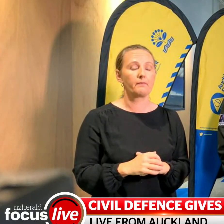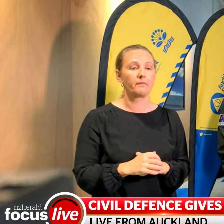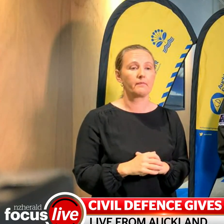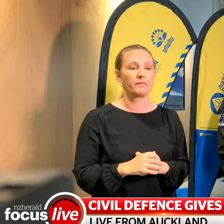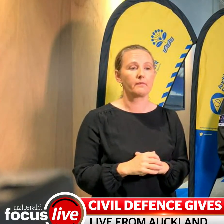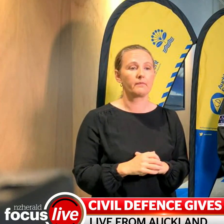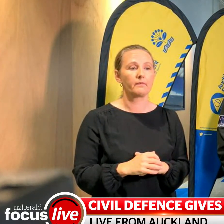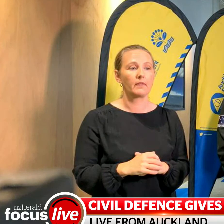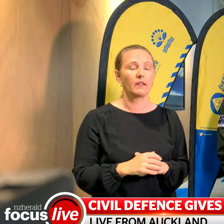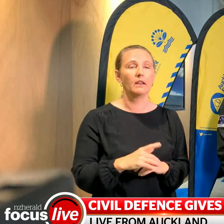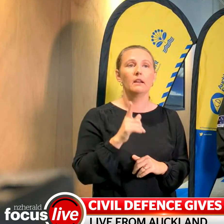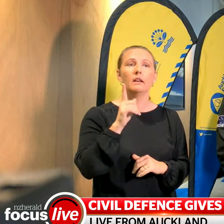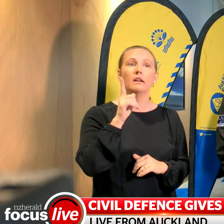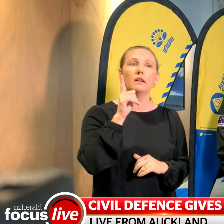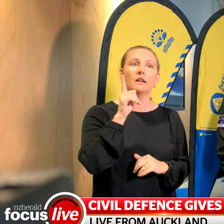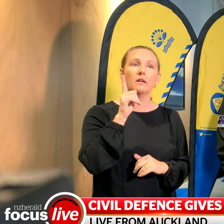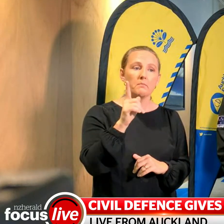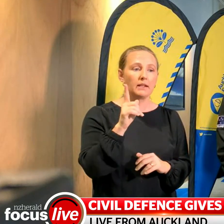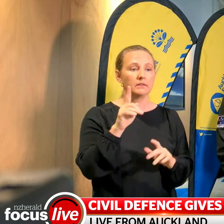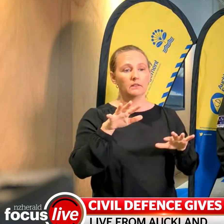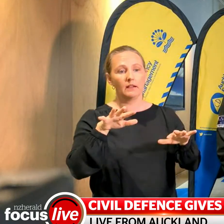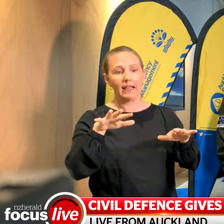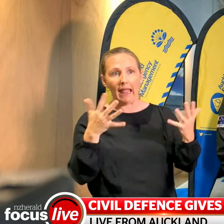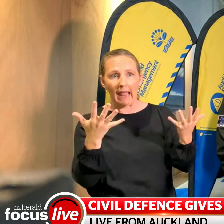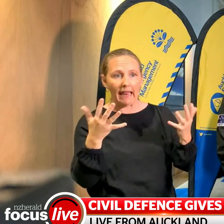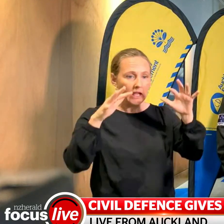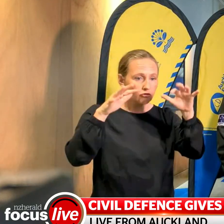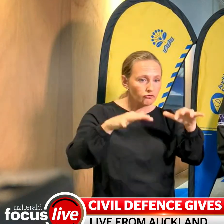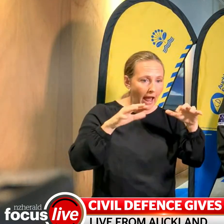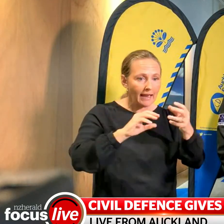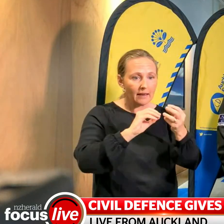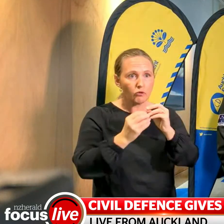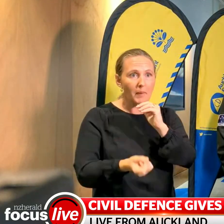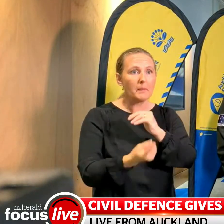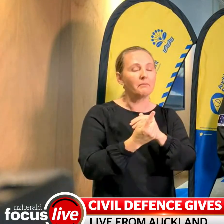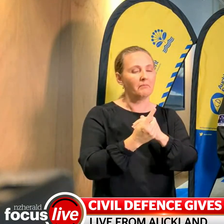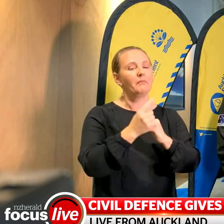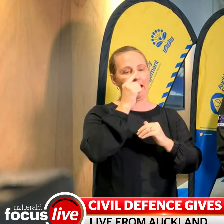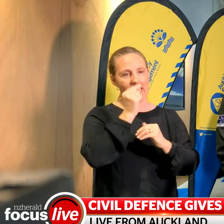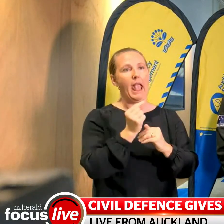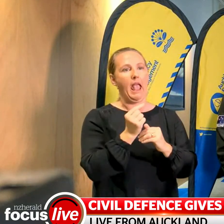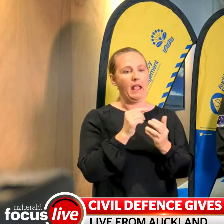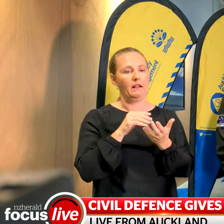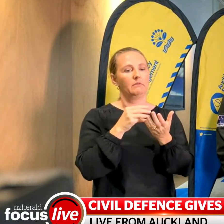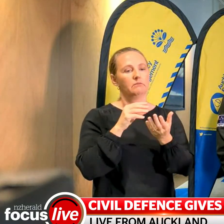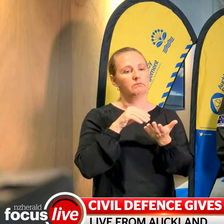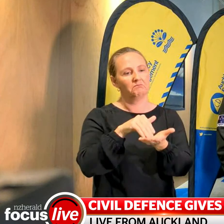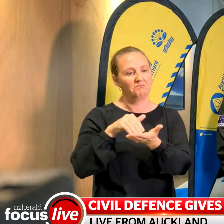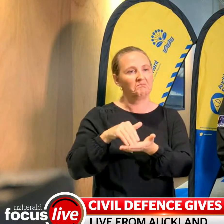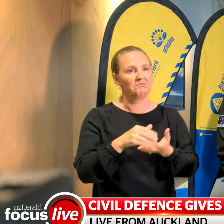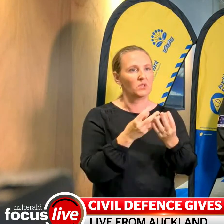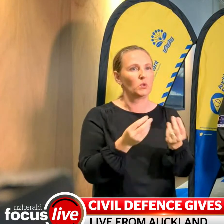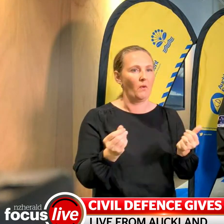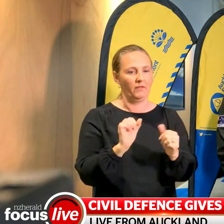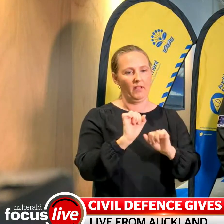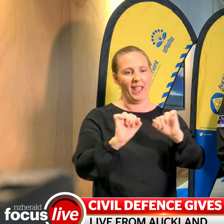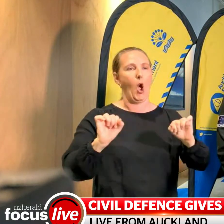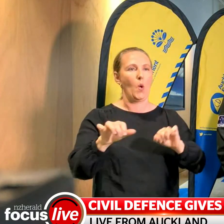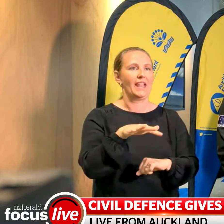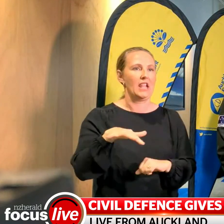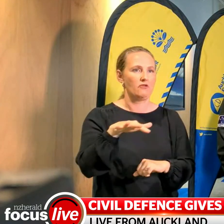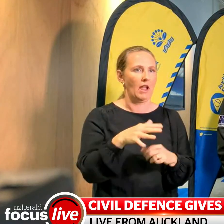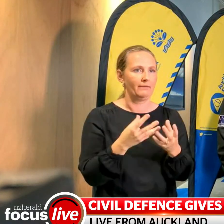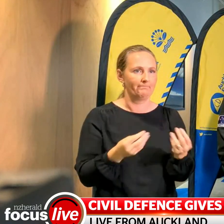can tell, any impacts are being handled within local resources. So as Rachel indicated, there